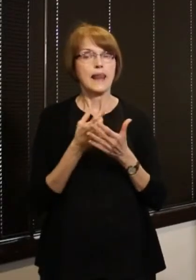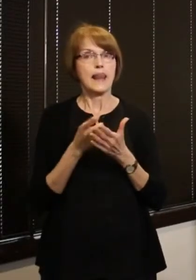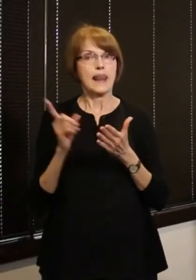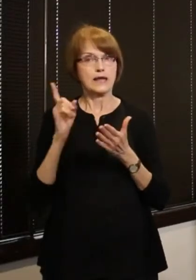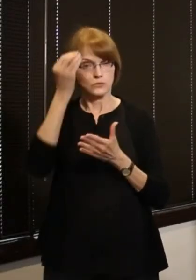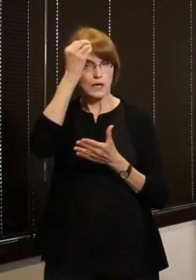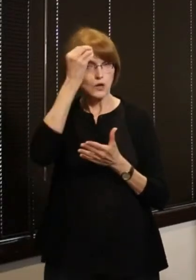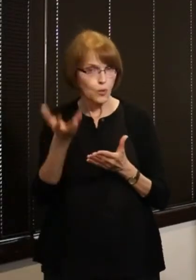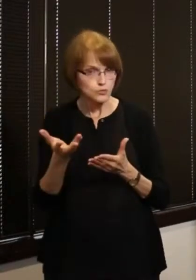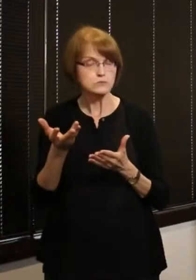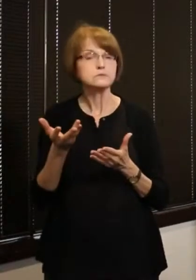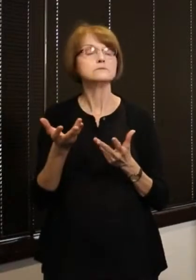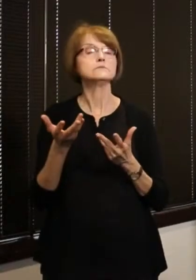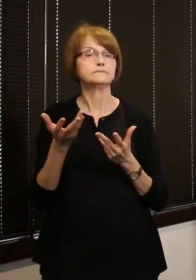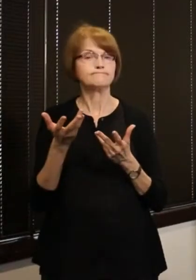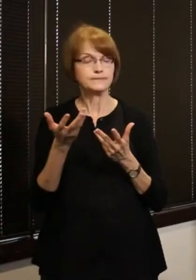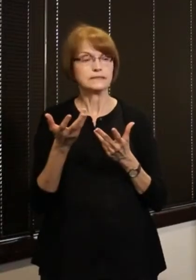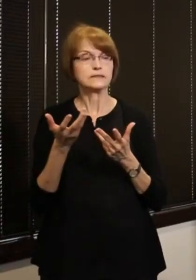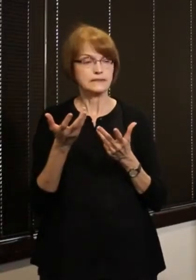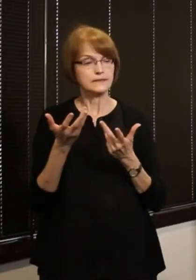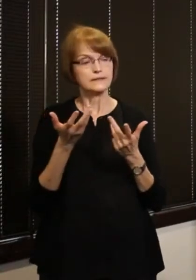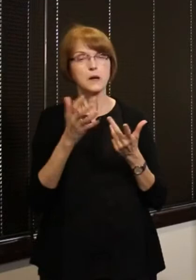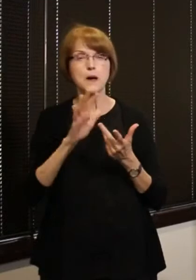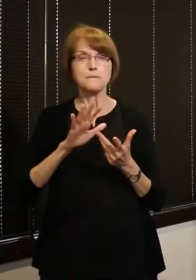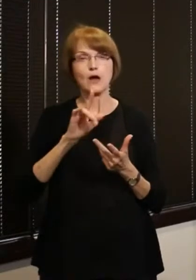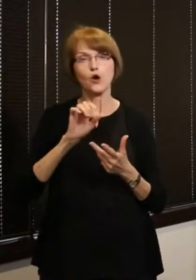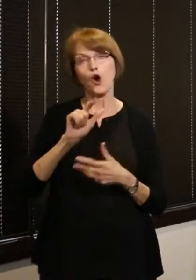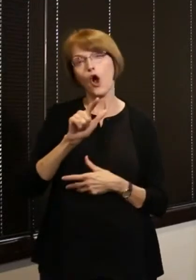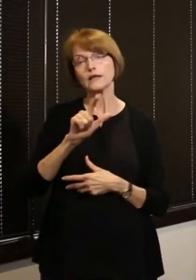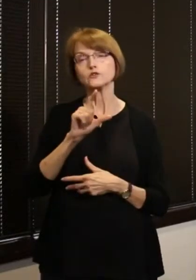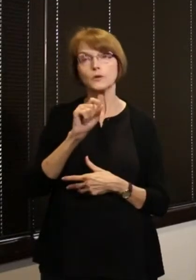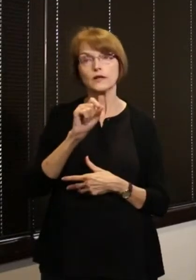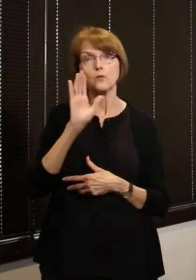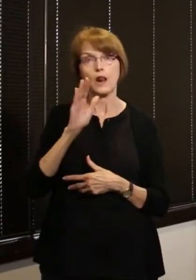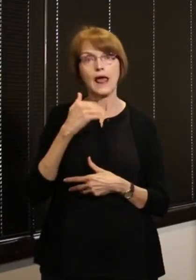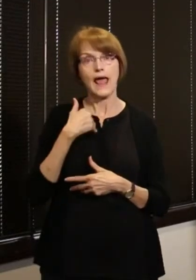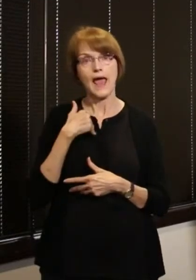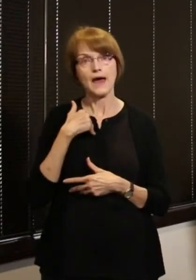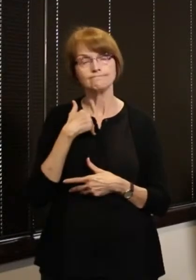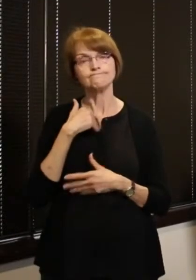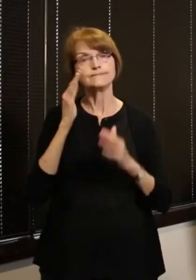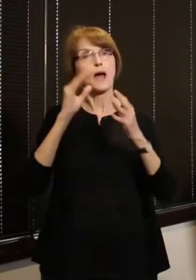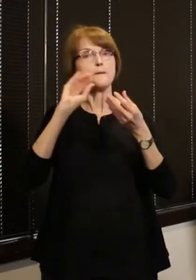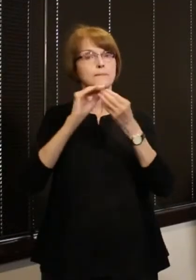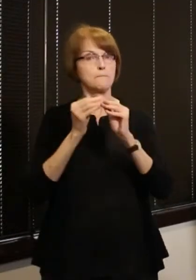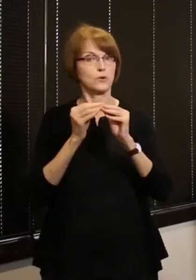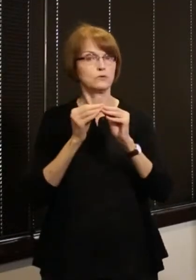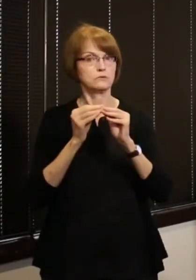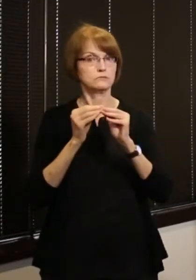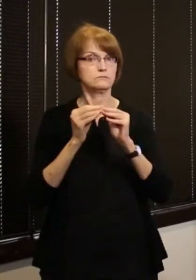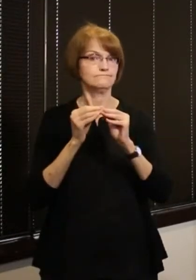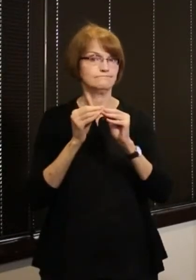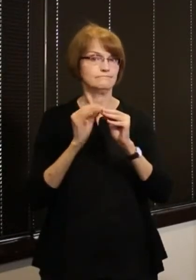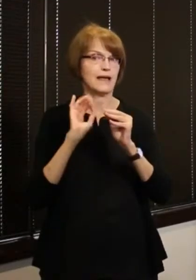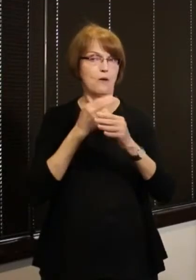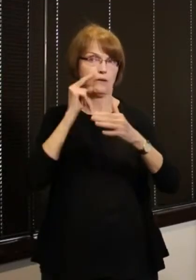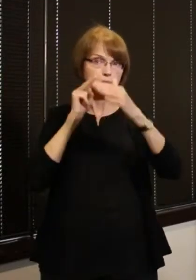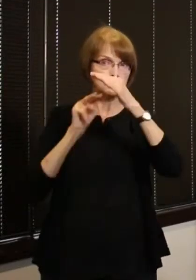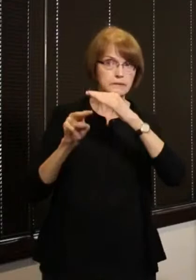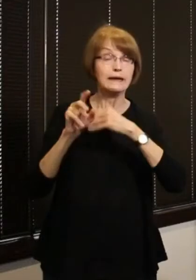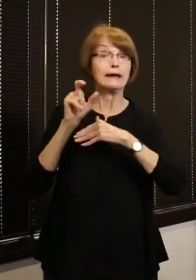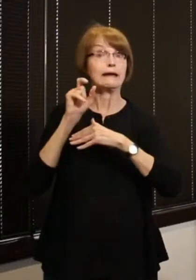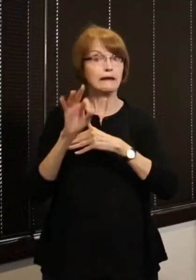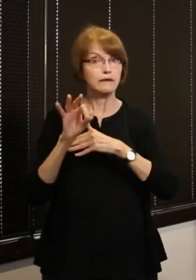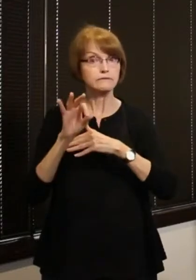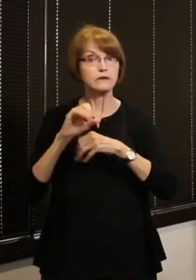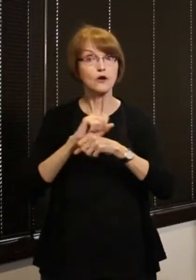week that we would be approaching a peak around August 20th if things continued the way that they did, with no slowdown